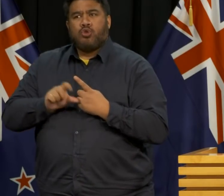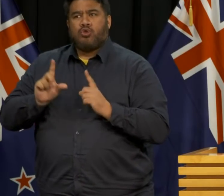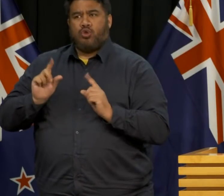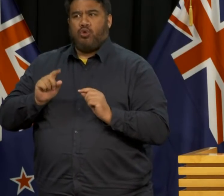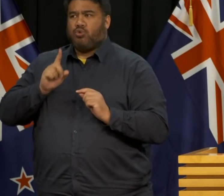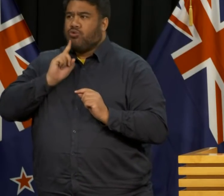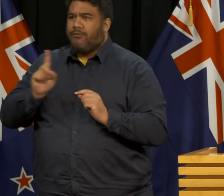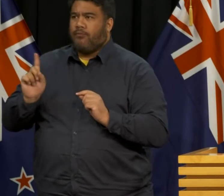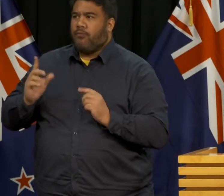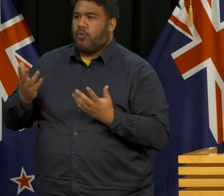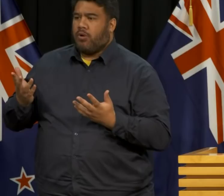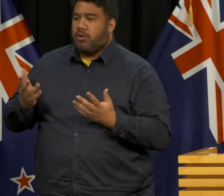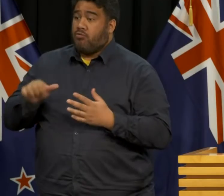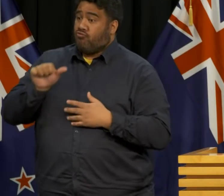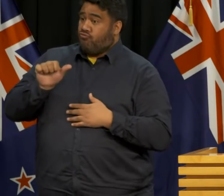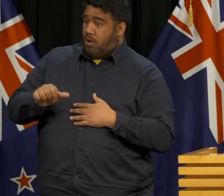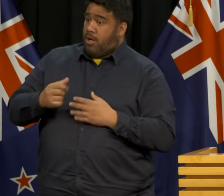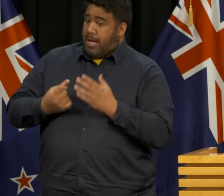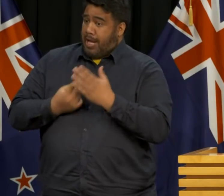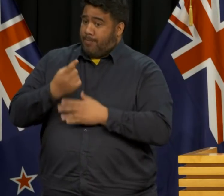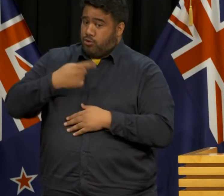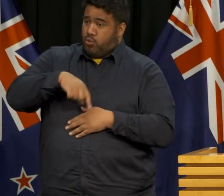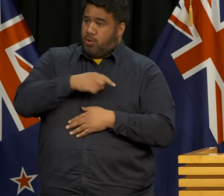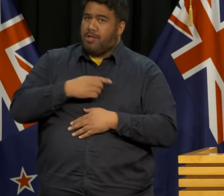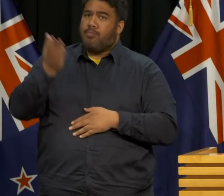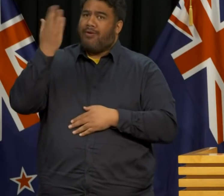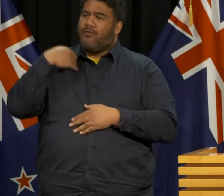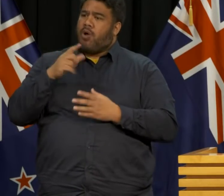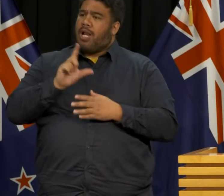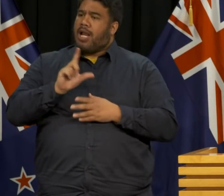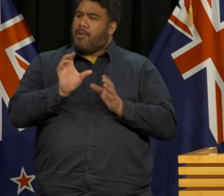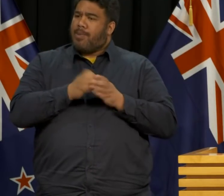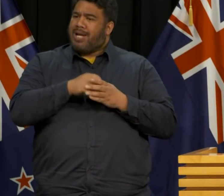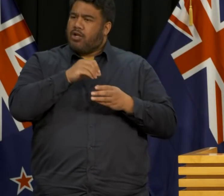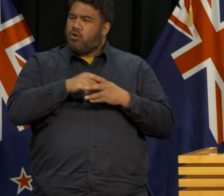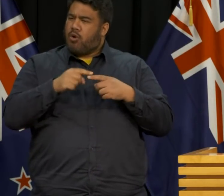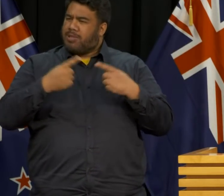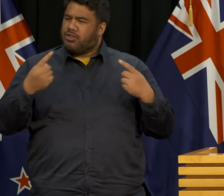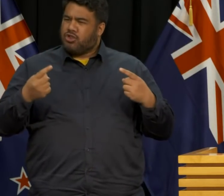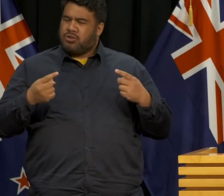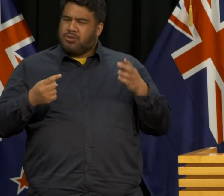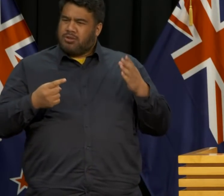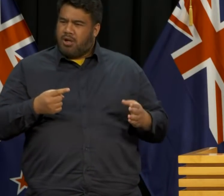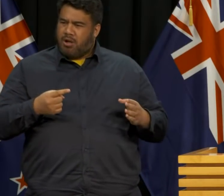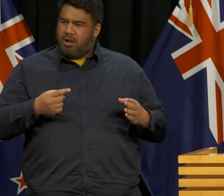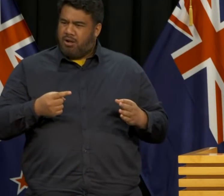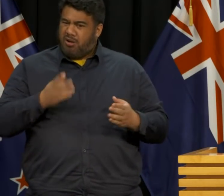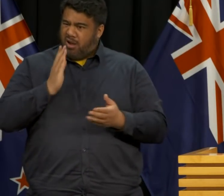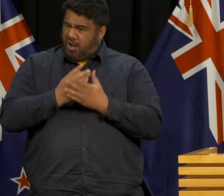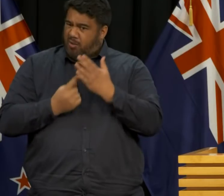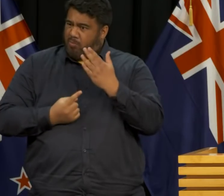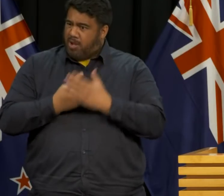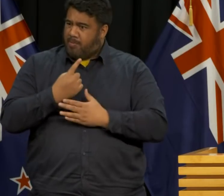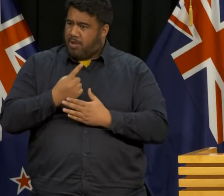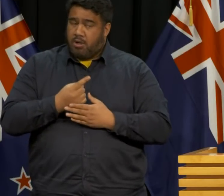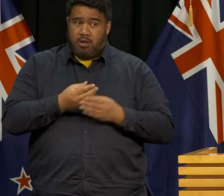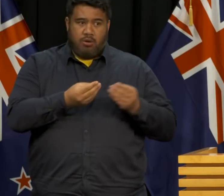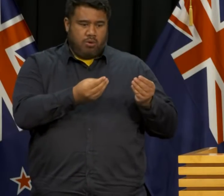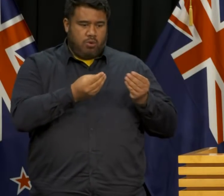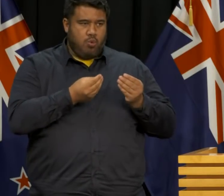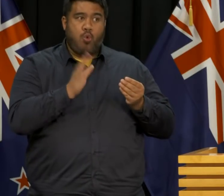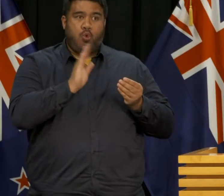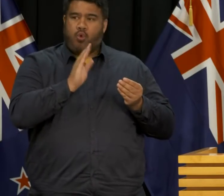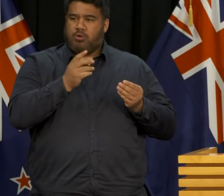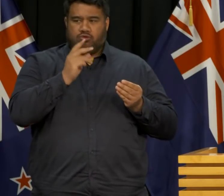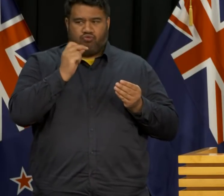did receive, in some cases, sensitive data, and you'll find examples of that where we went directly to the government before going public with